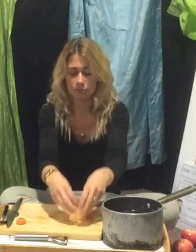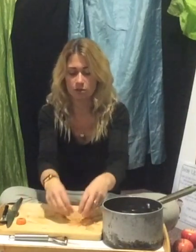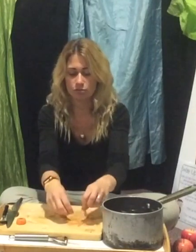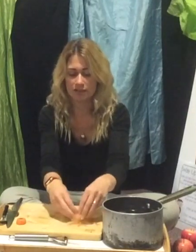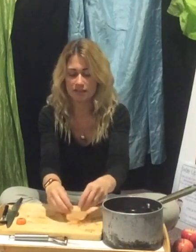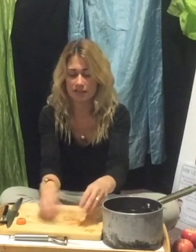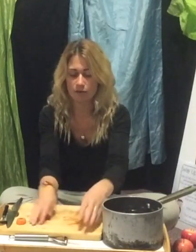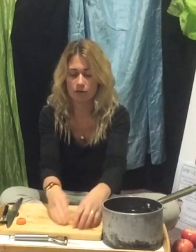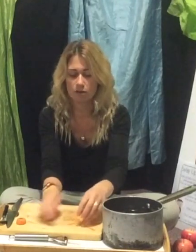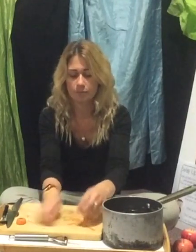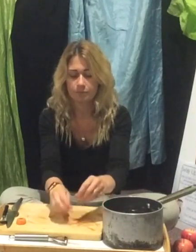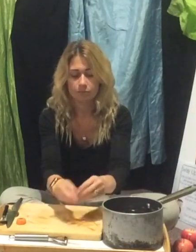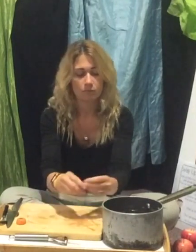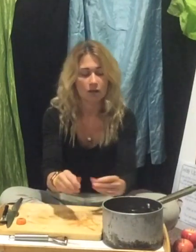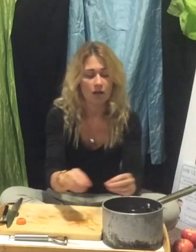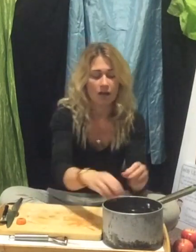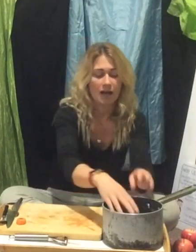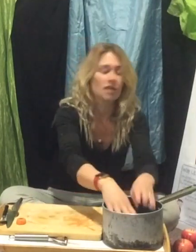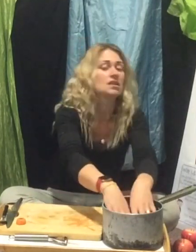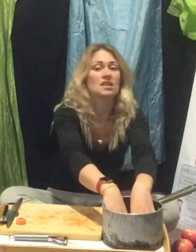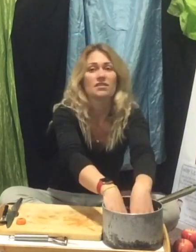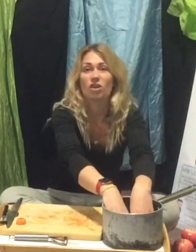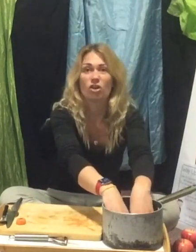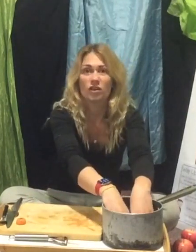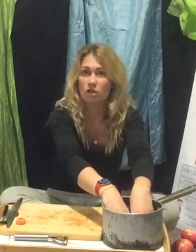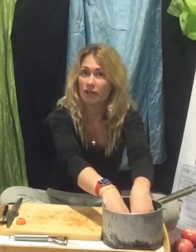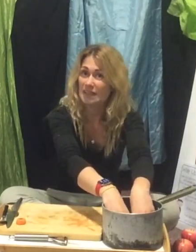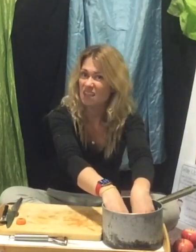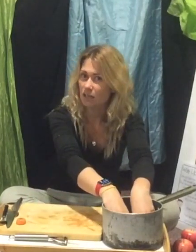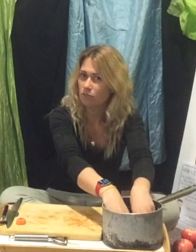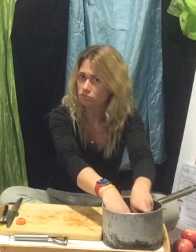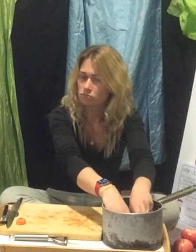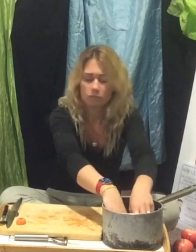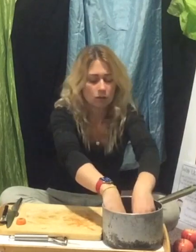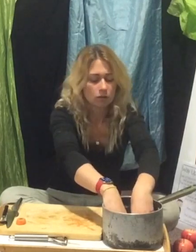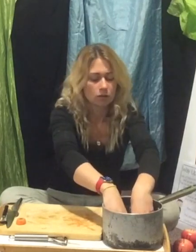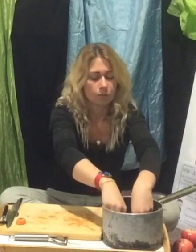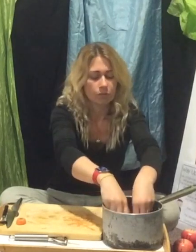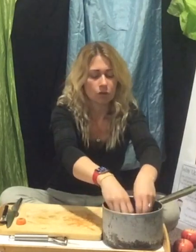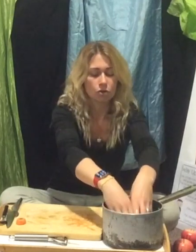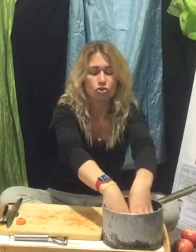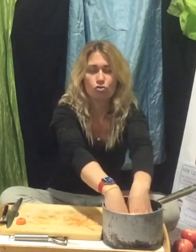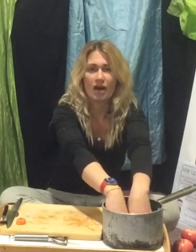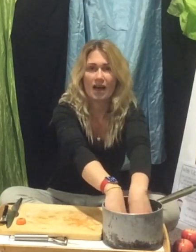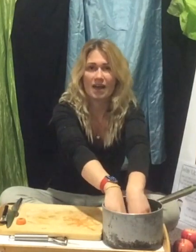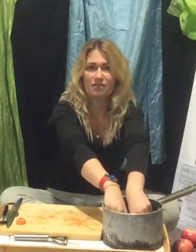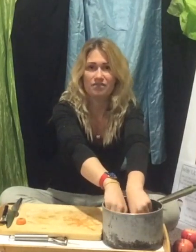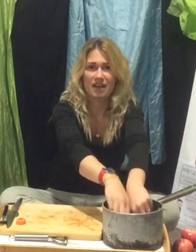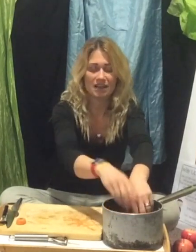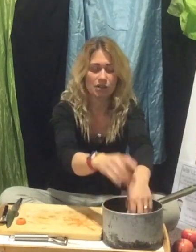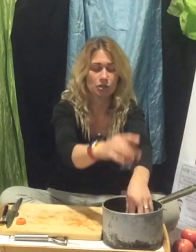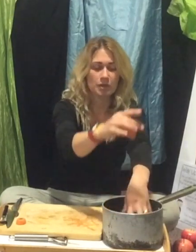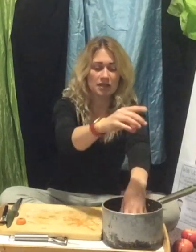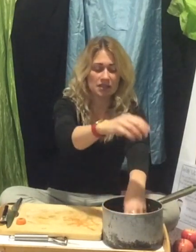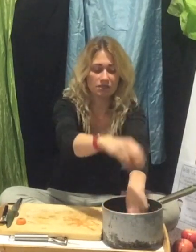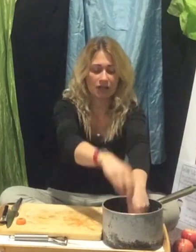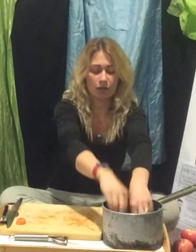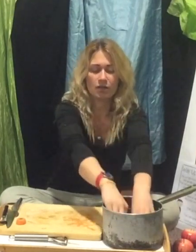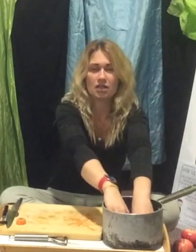the grated carrot, and if you're not eating it, you could try and find those pieces of carrot in